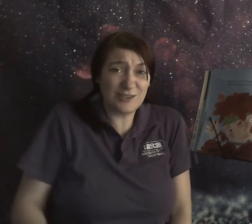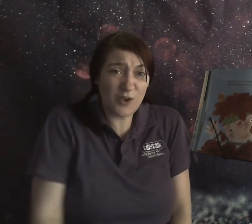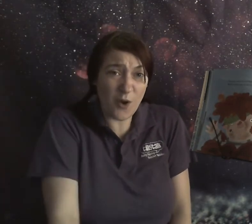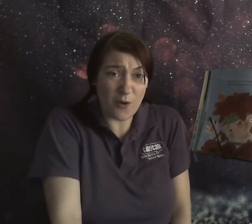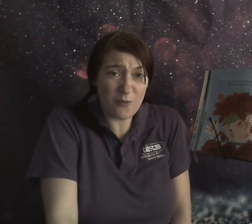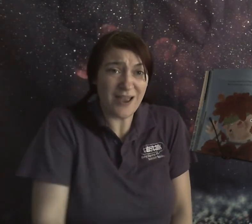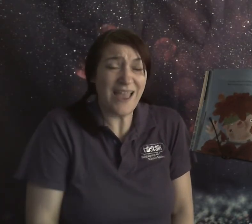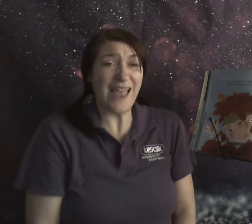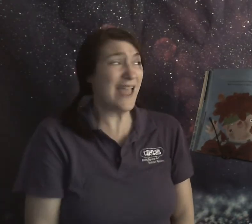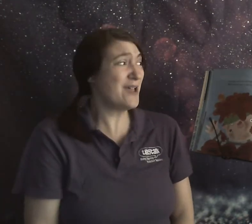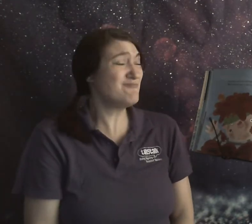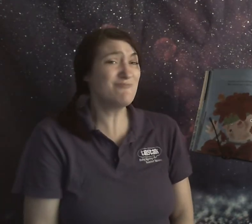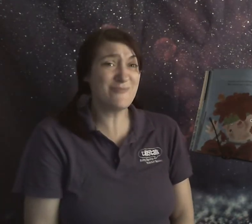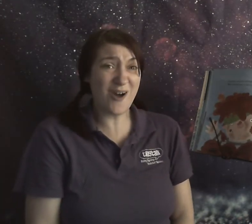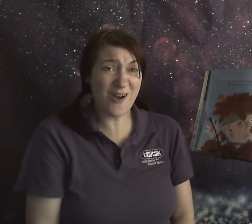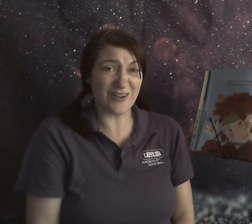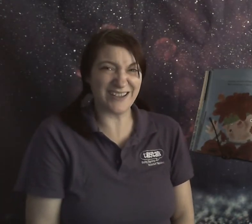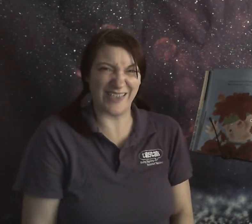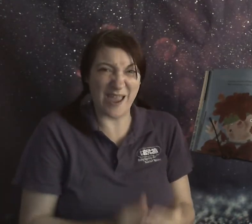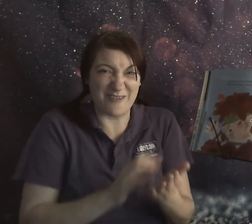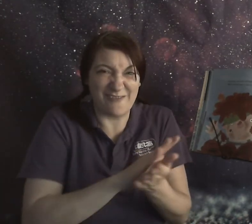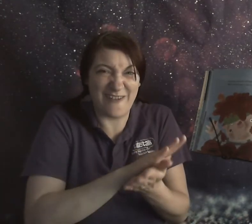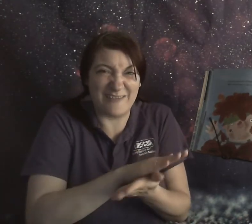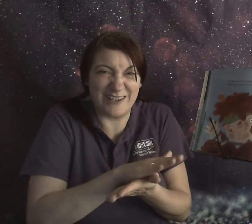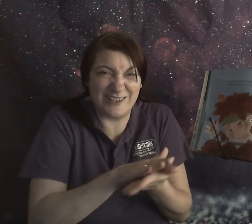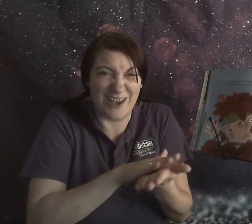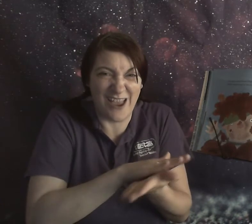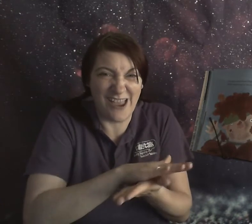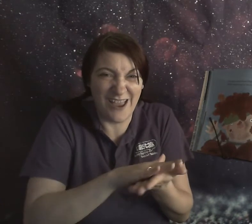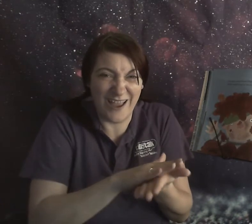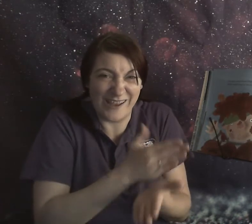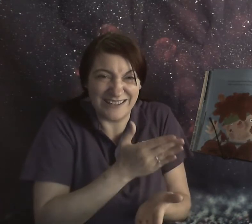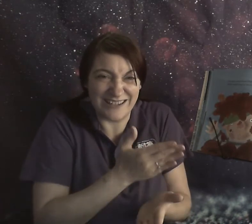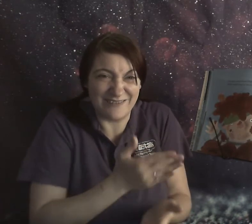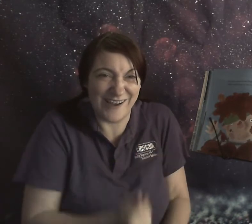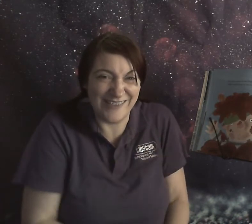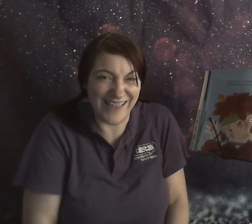toe in muck." They were very dirty, weren't they?